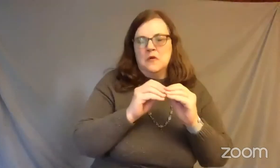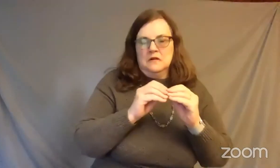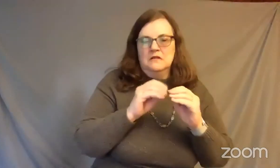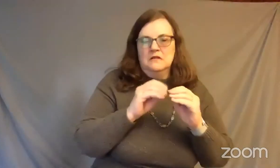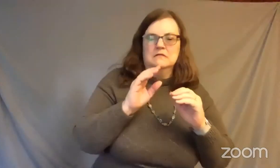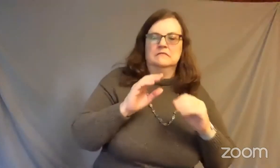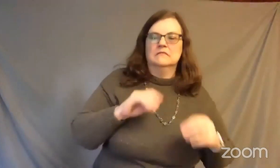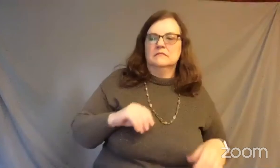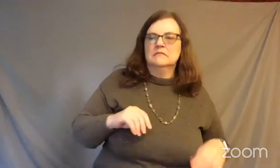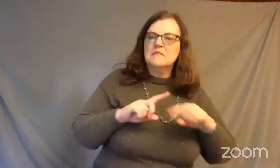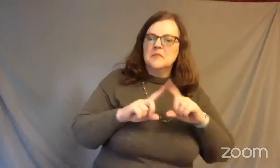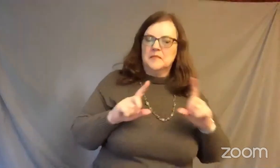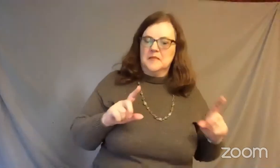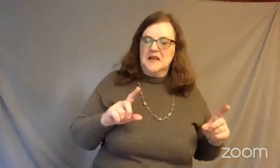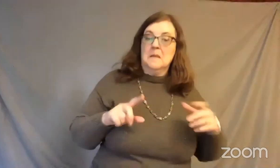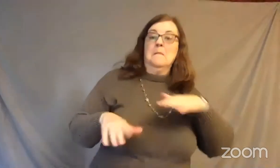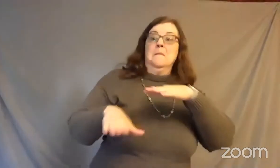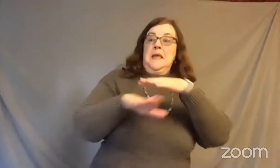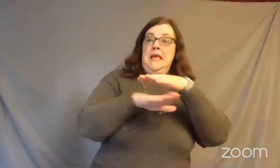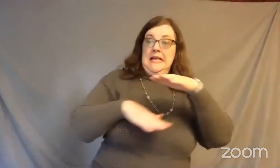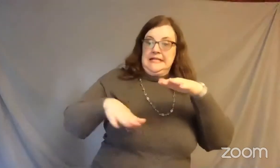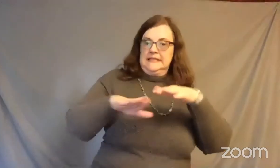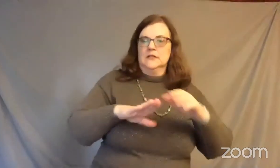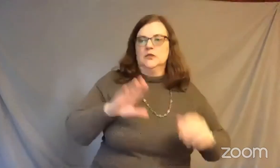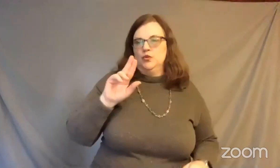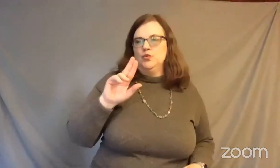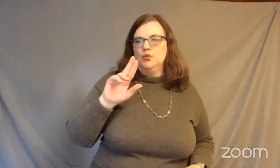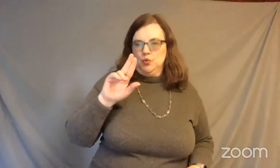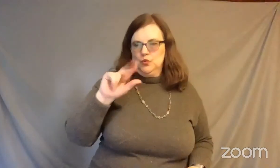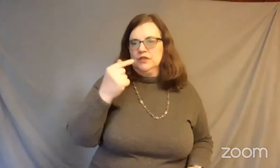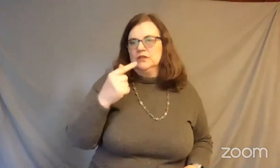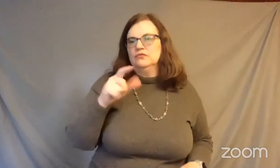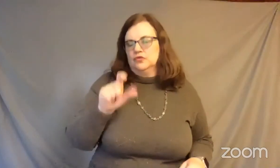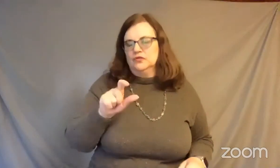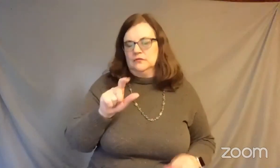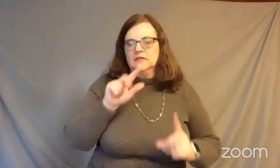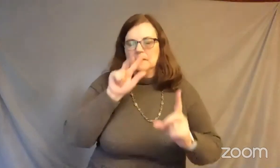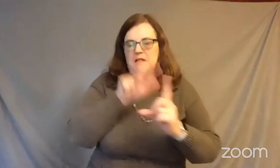It'll apply to it'll apply to core things, but maybe not all features.